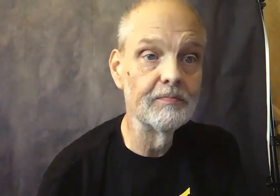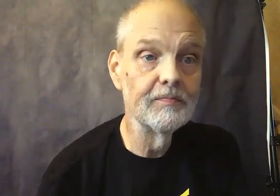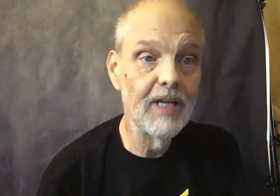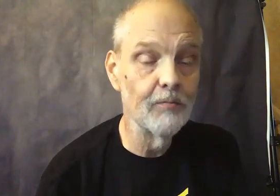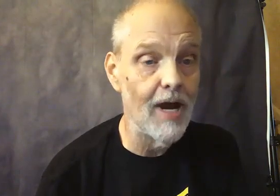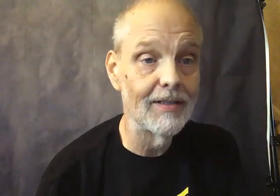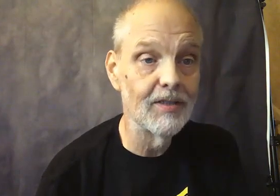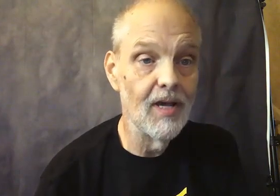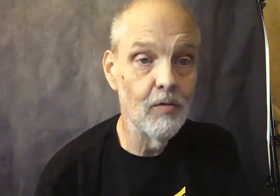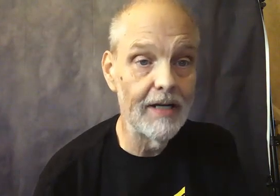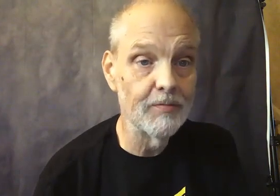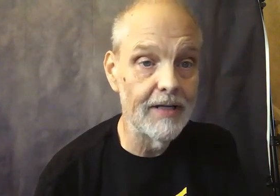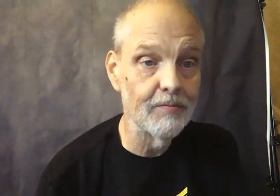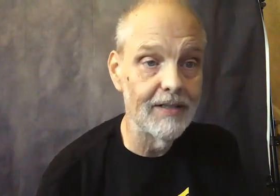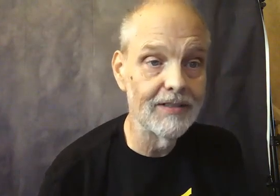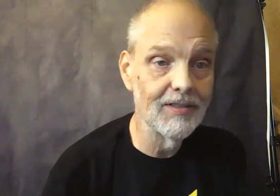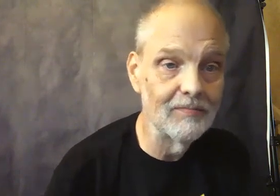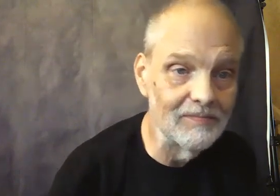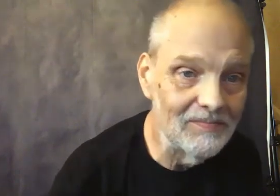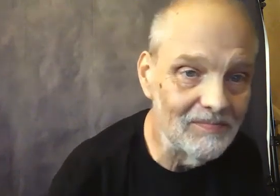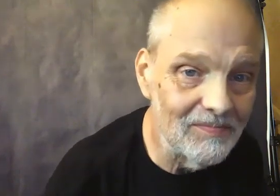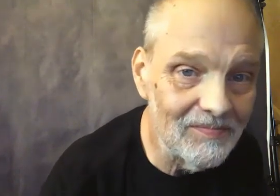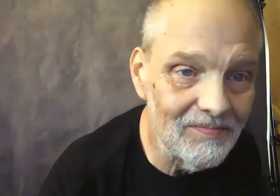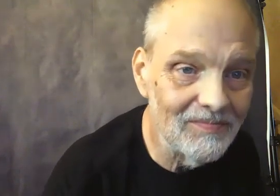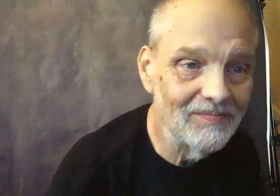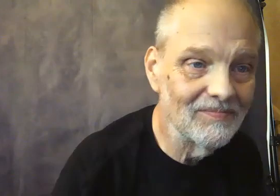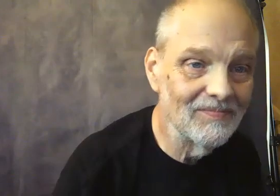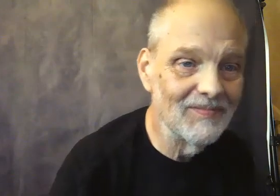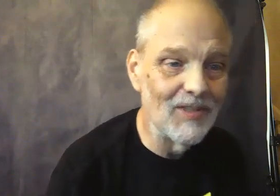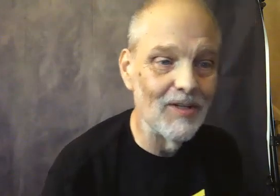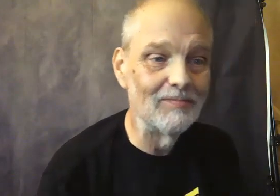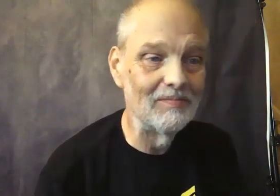and practice. All right.